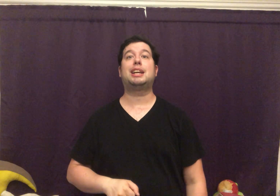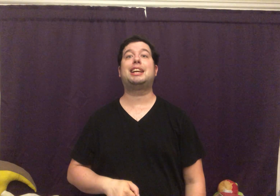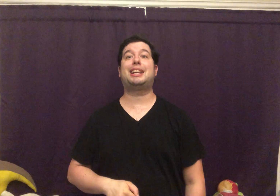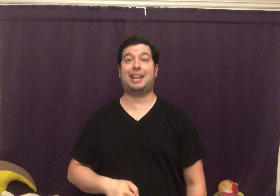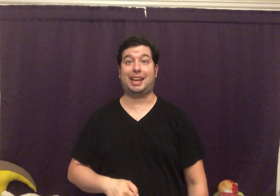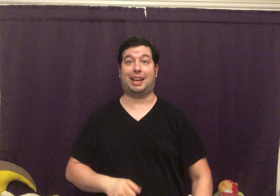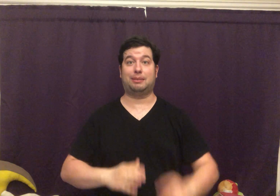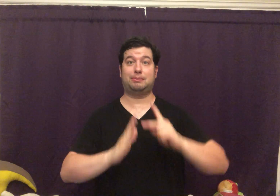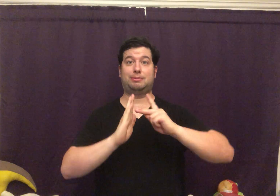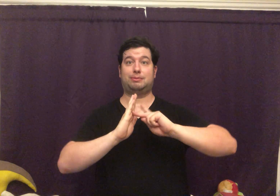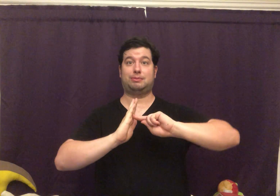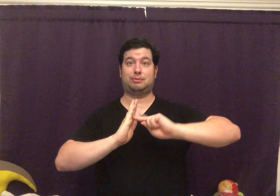Key.